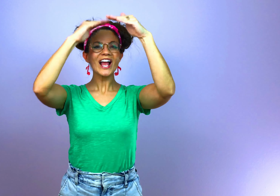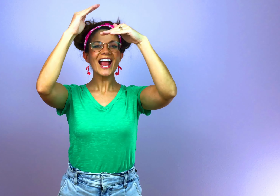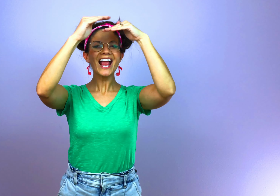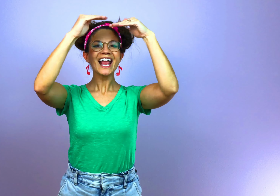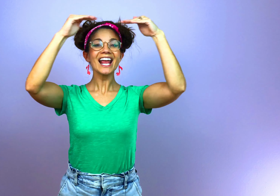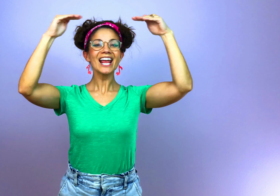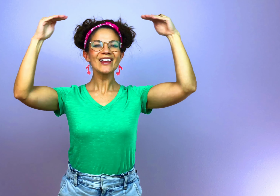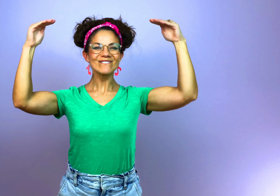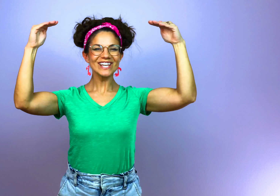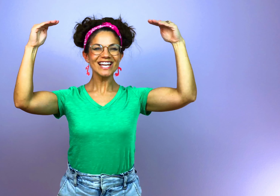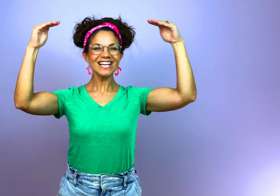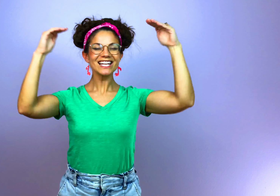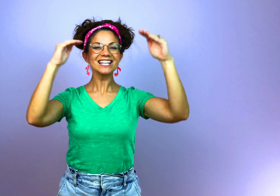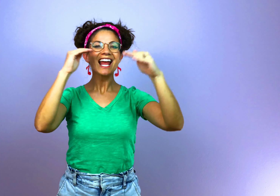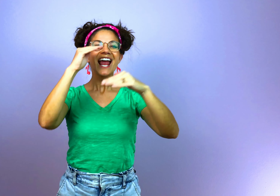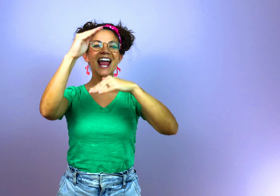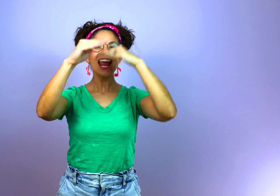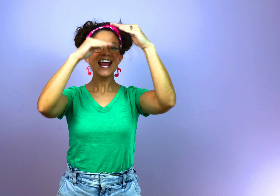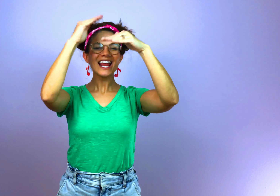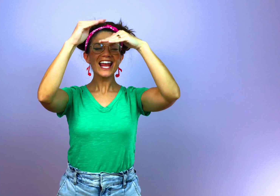heaven Heaven,